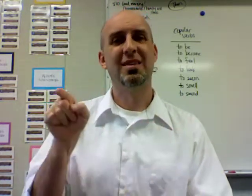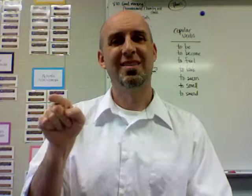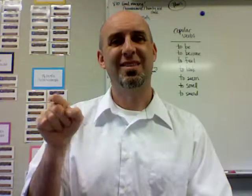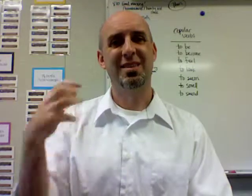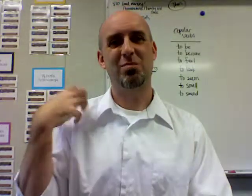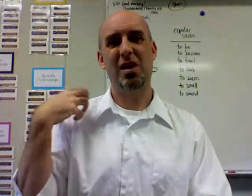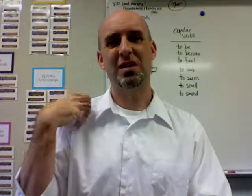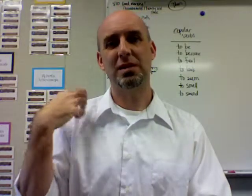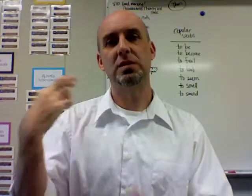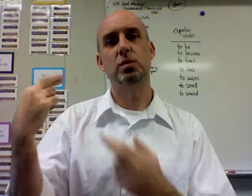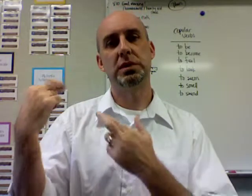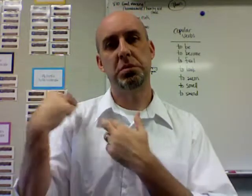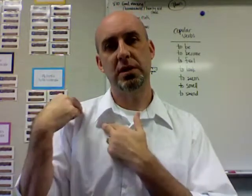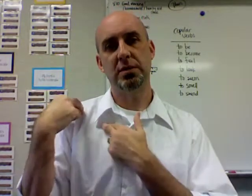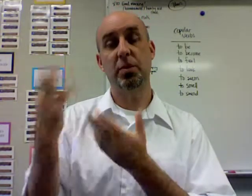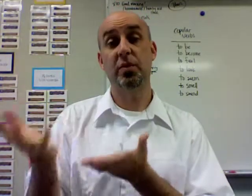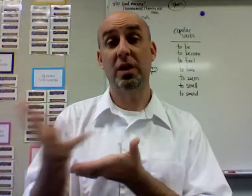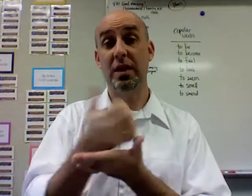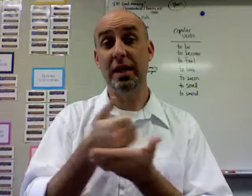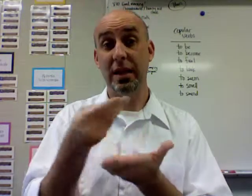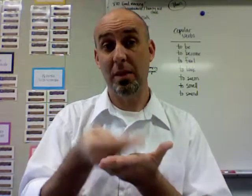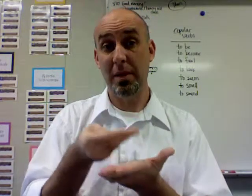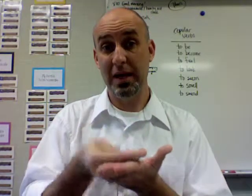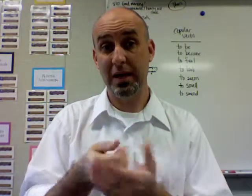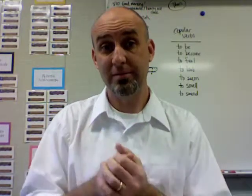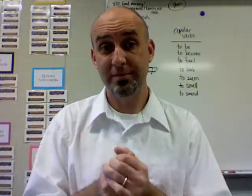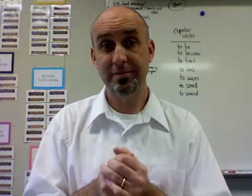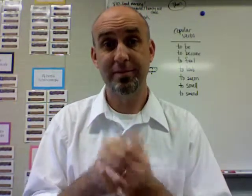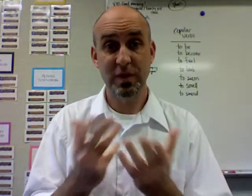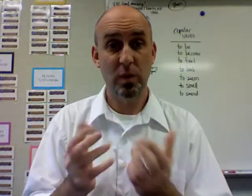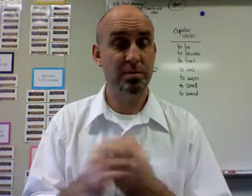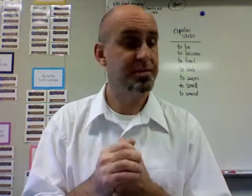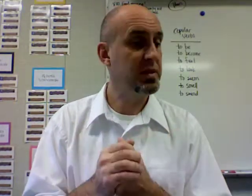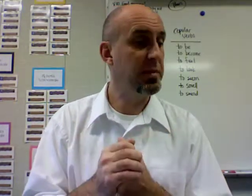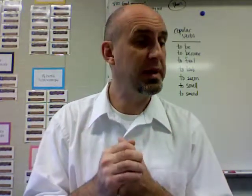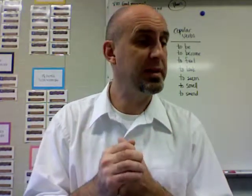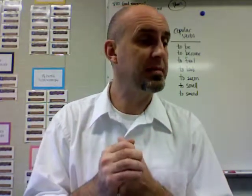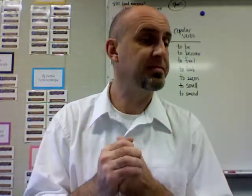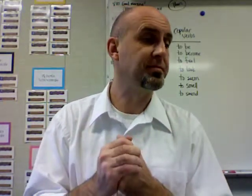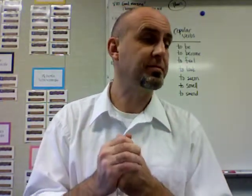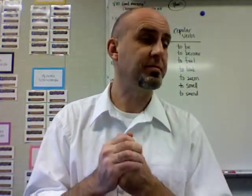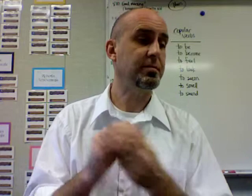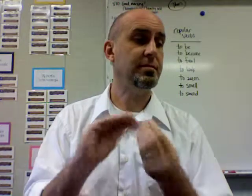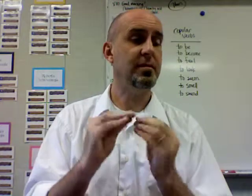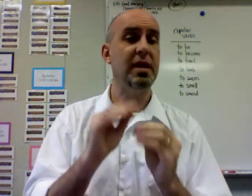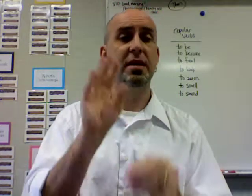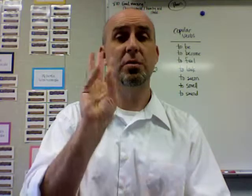This boss, he's responsible for collecting the money. So, some ideas. Number